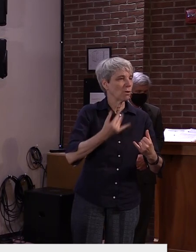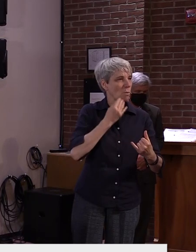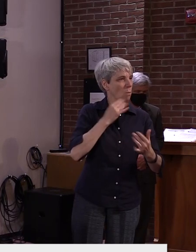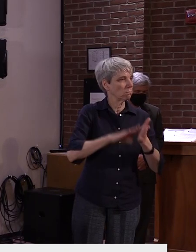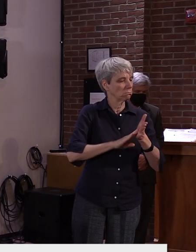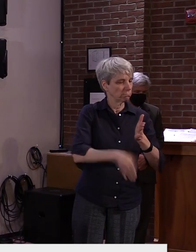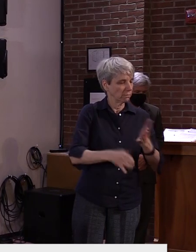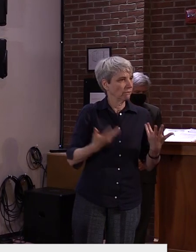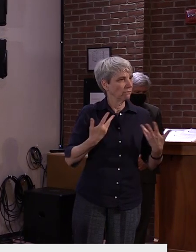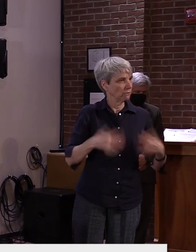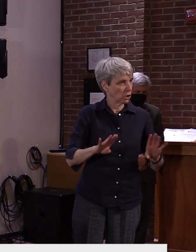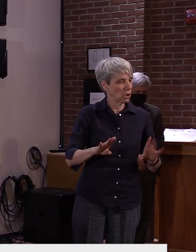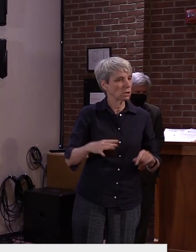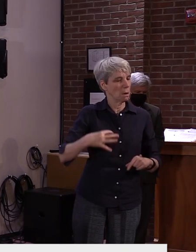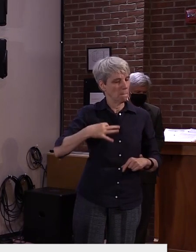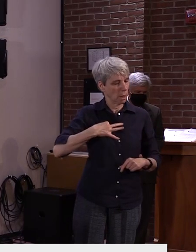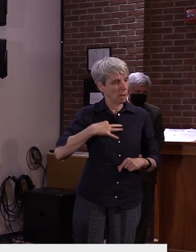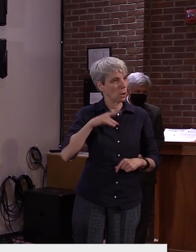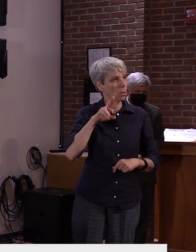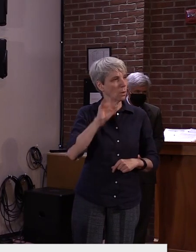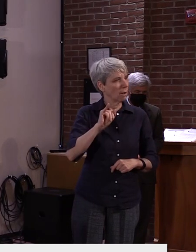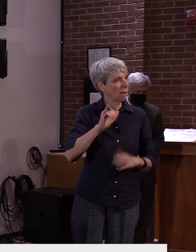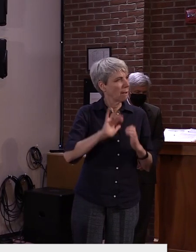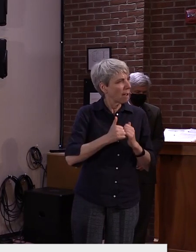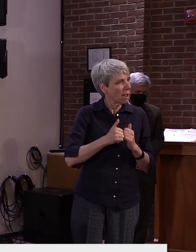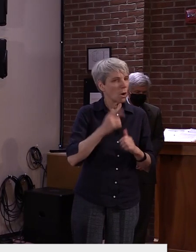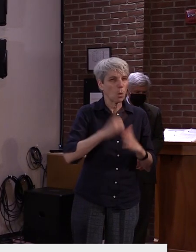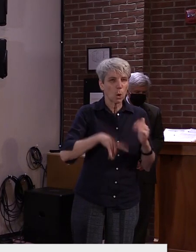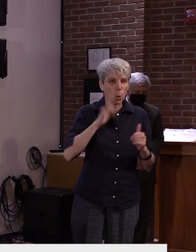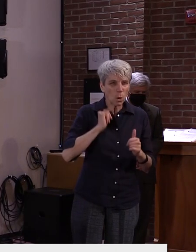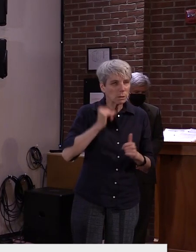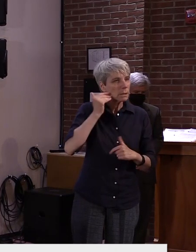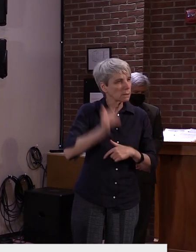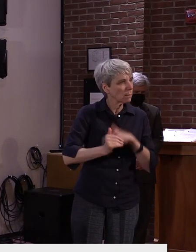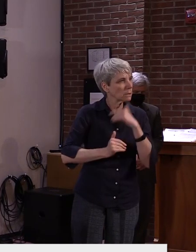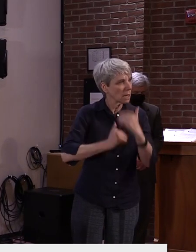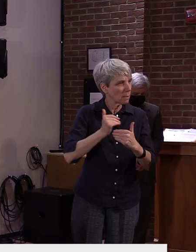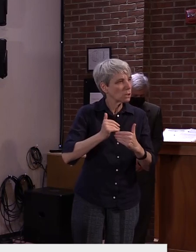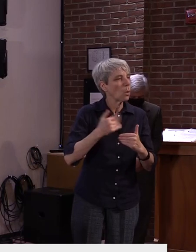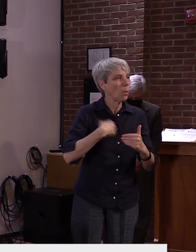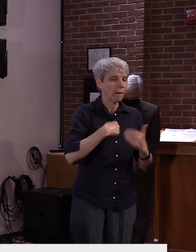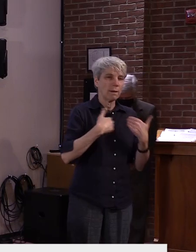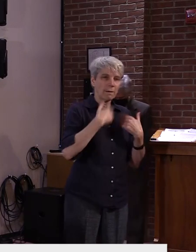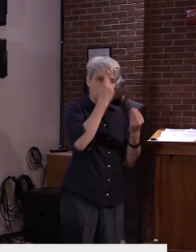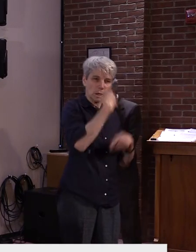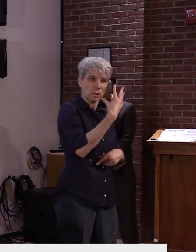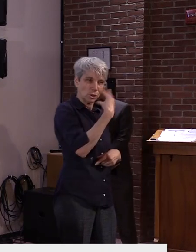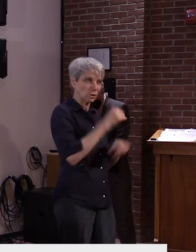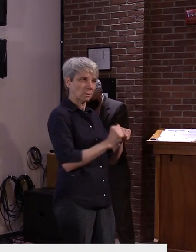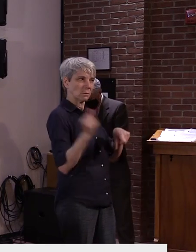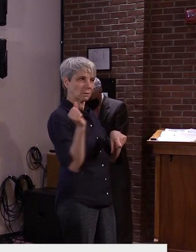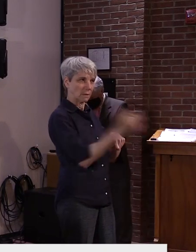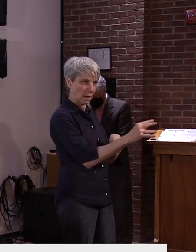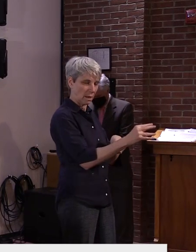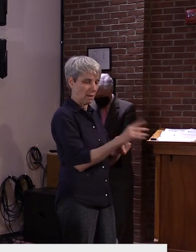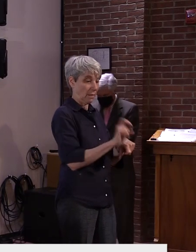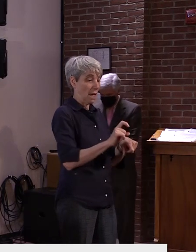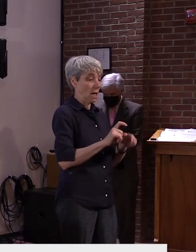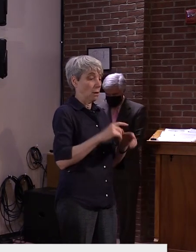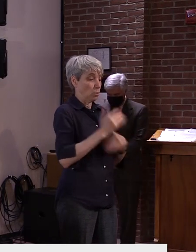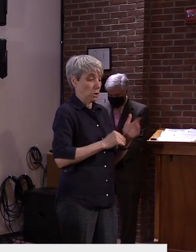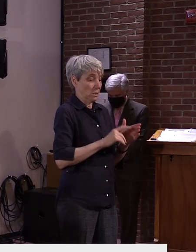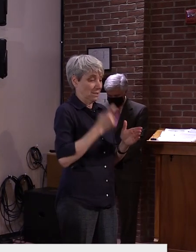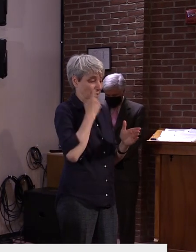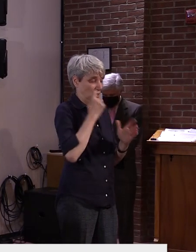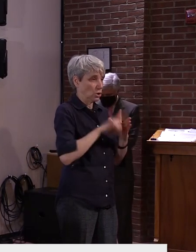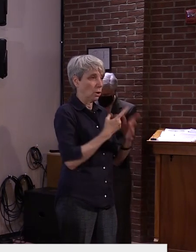to file and what they can expect through that process. So again, those began last week and will continue leading